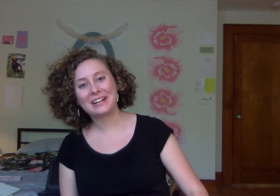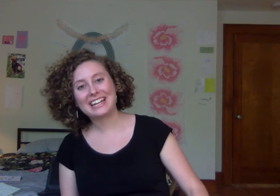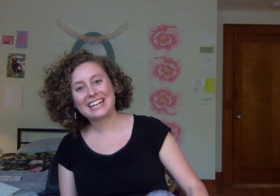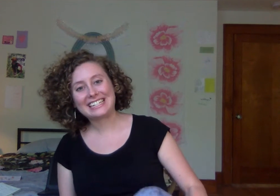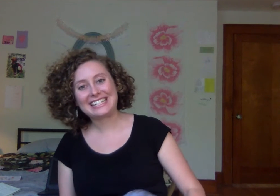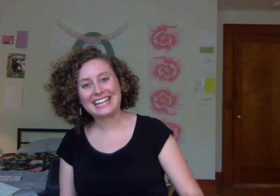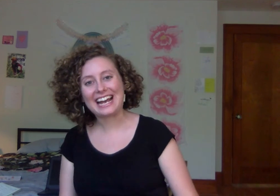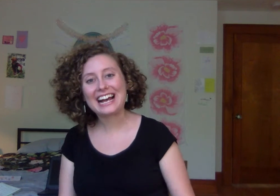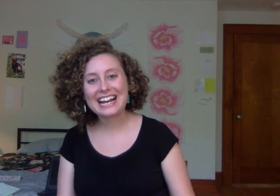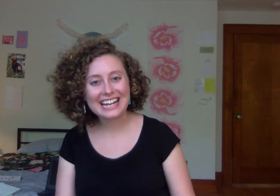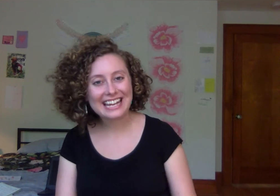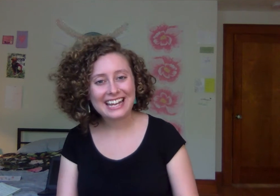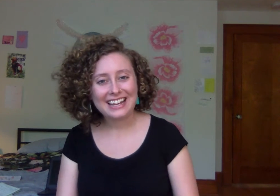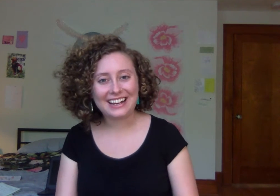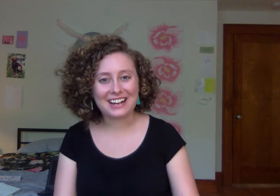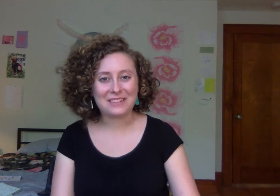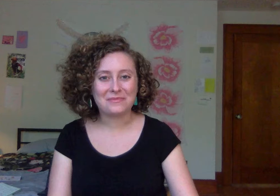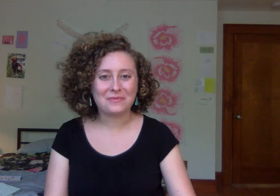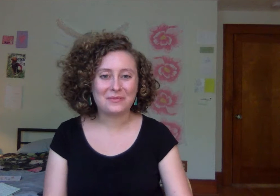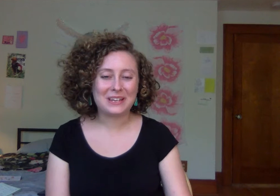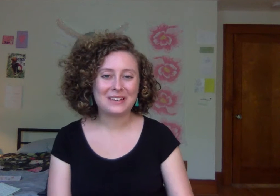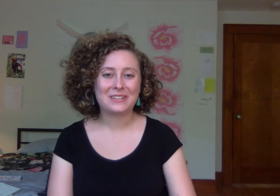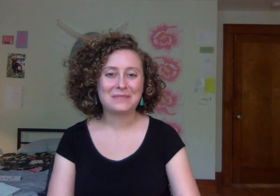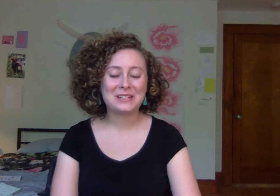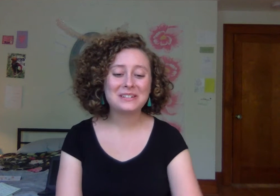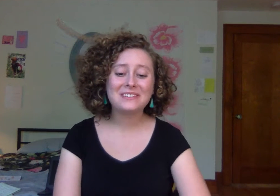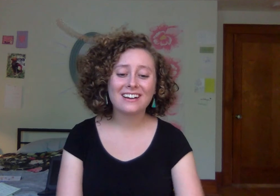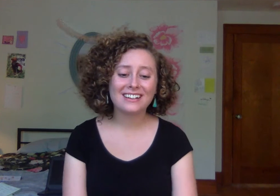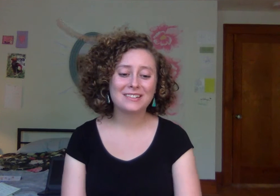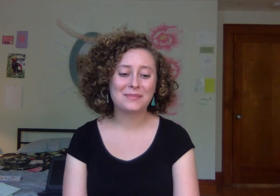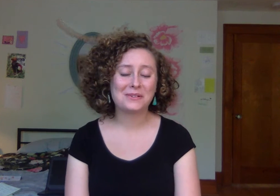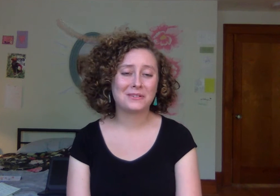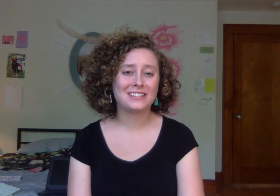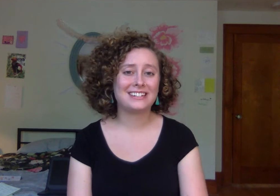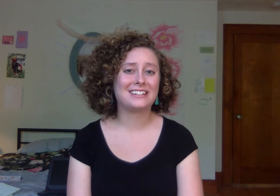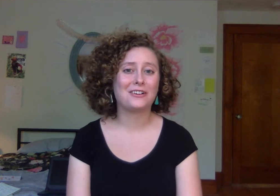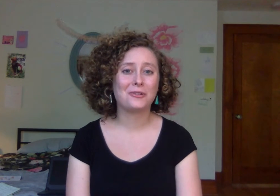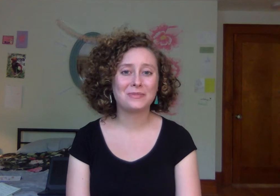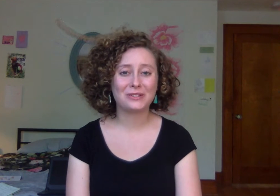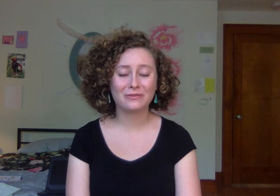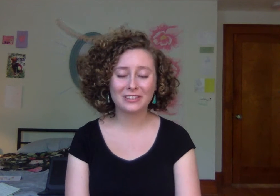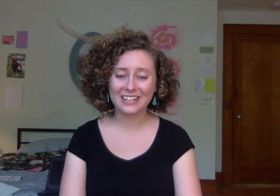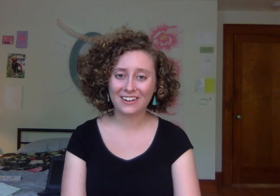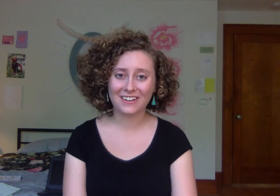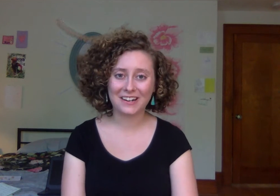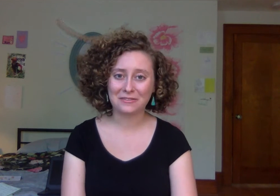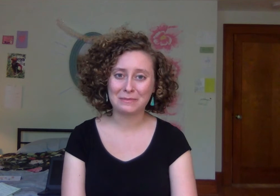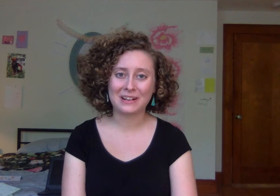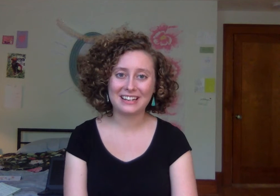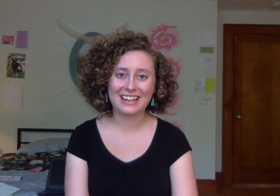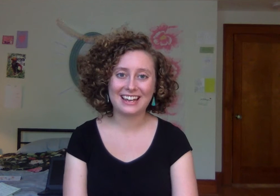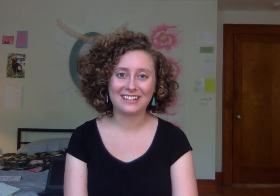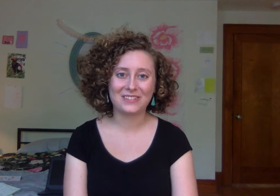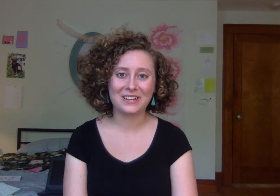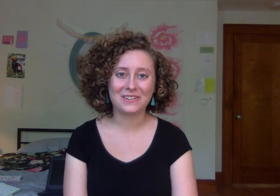everybody and say hi. We really miss you guys. Being quarantined at home is really hard on everybody, and we know